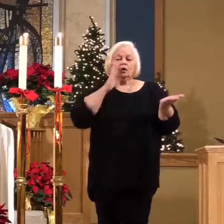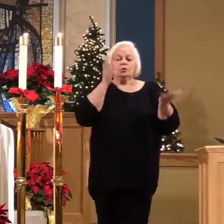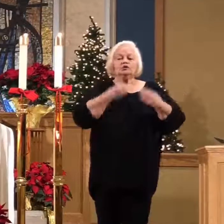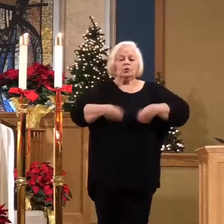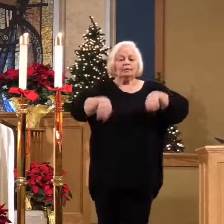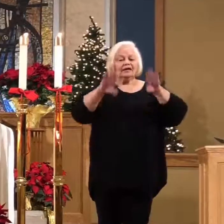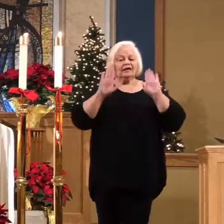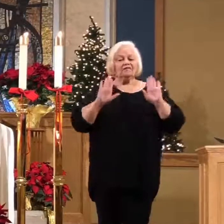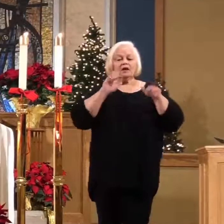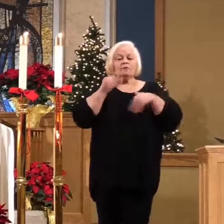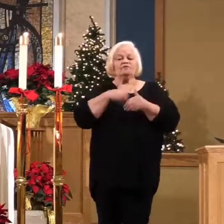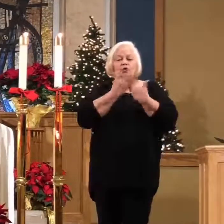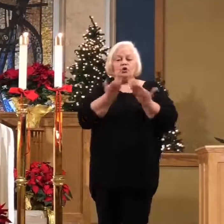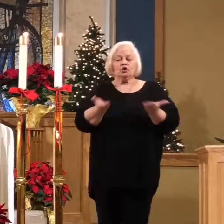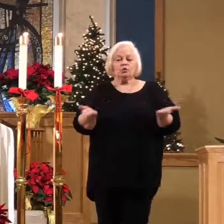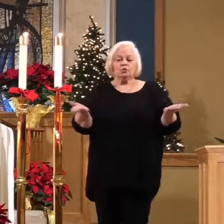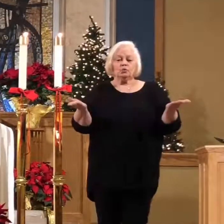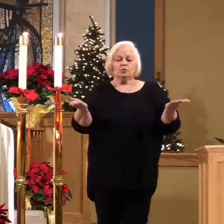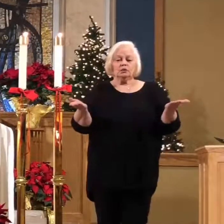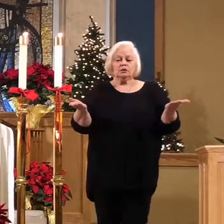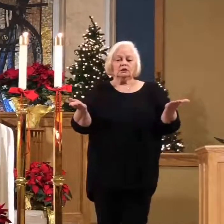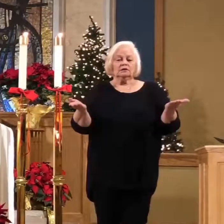will be given up for you.